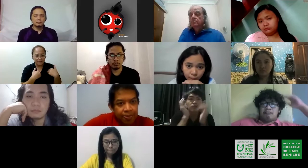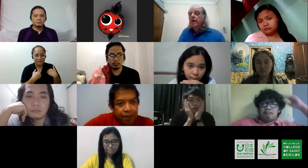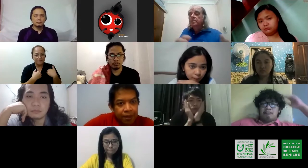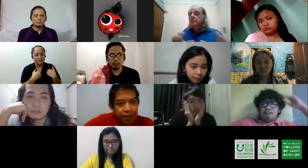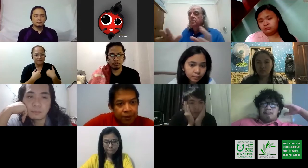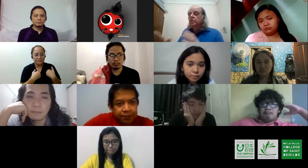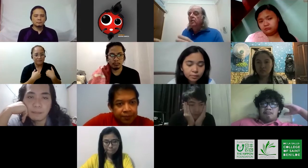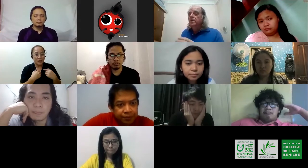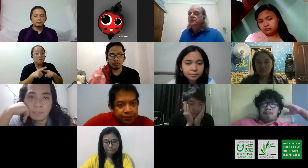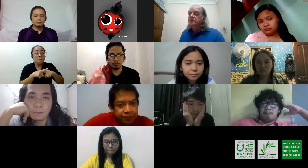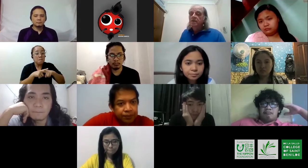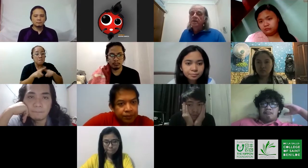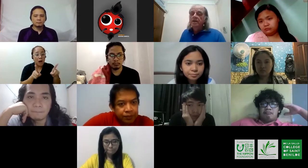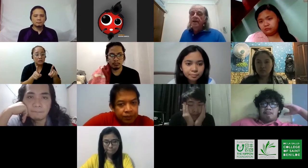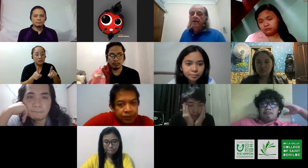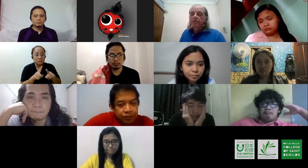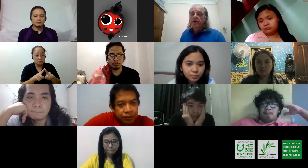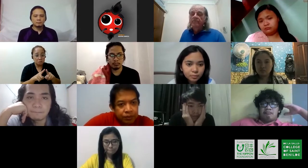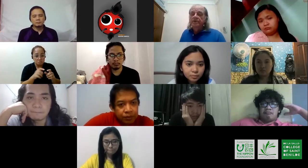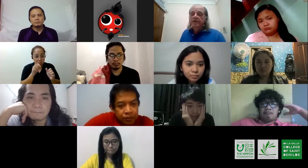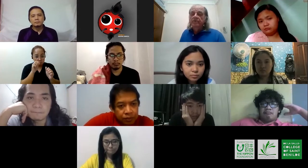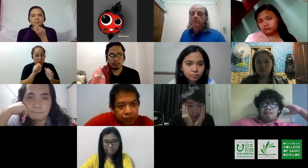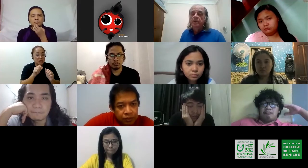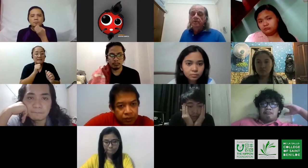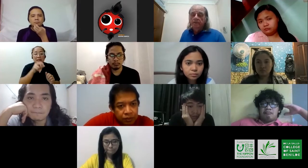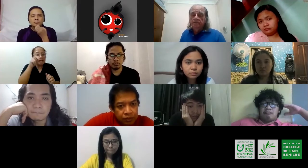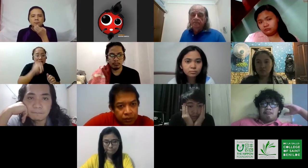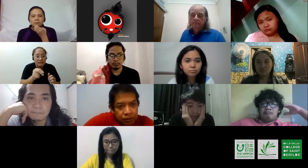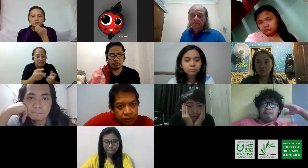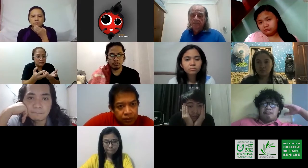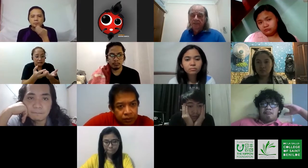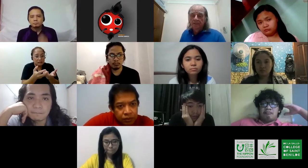but you don't necessarily have to have a deaf community.